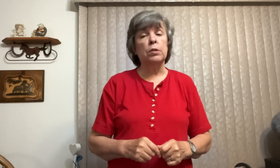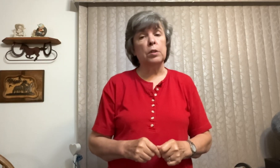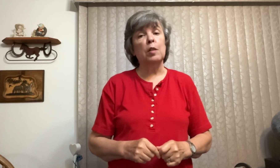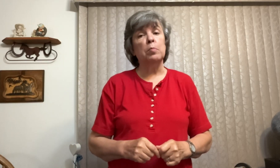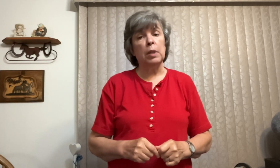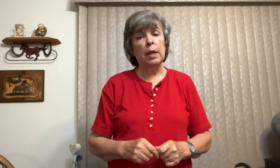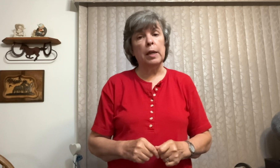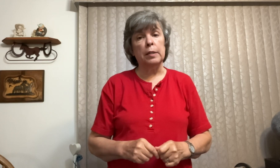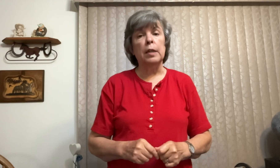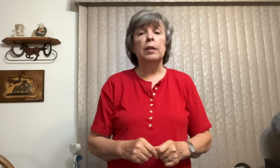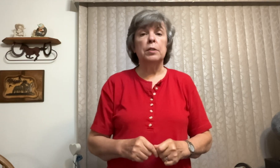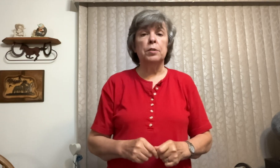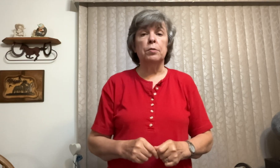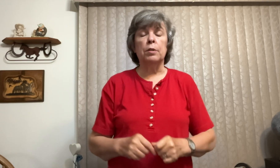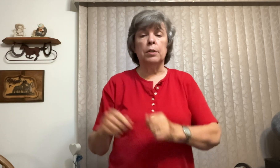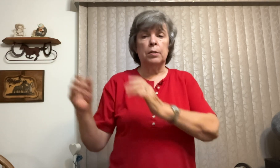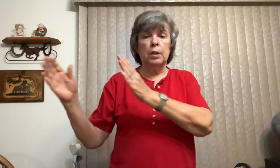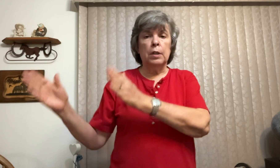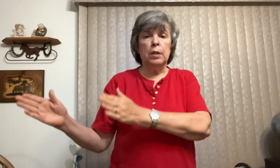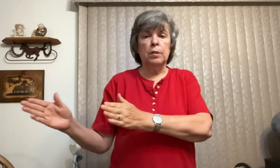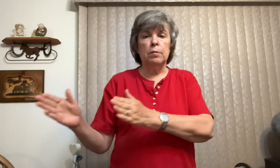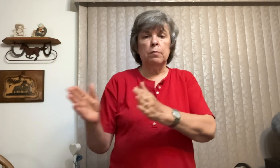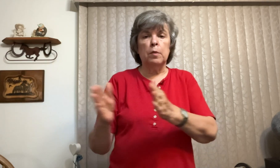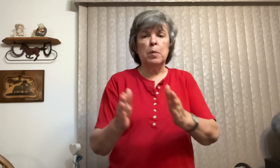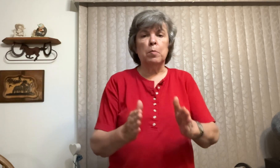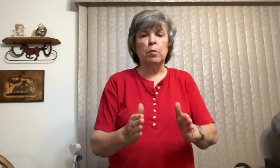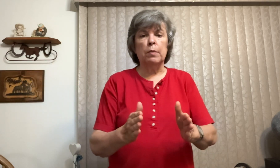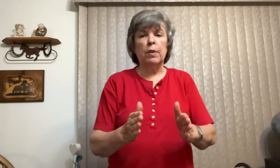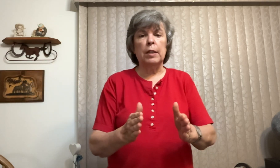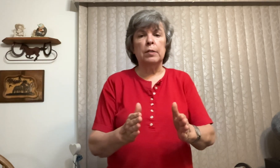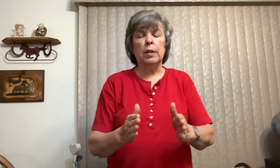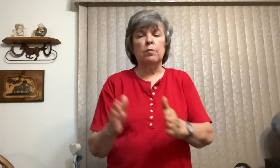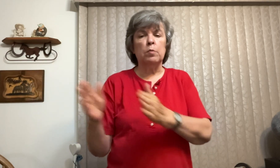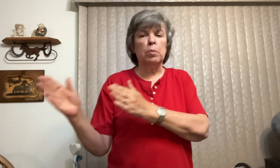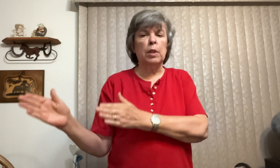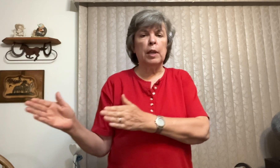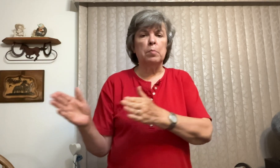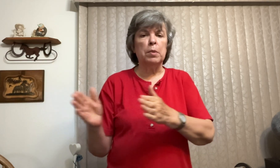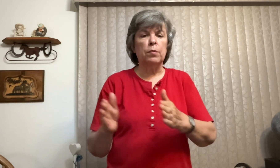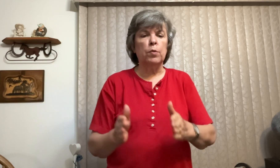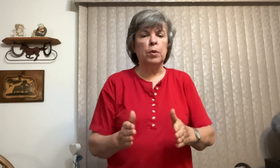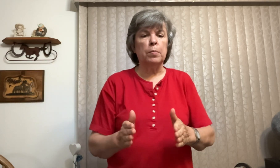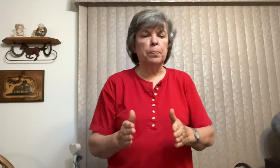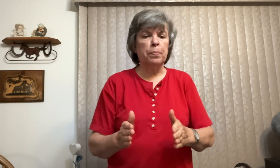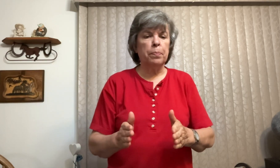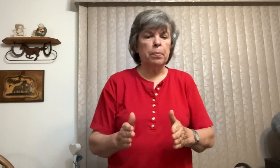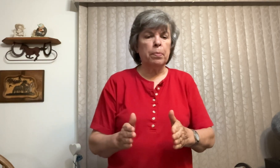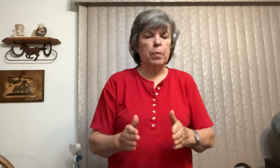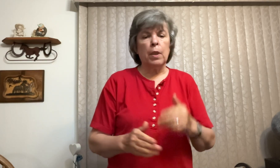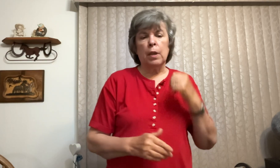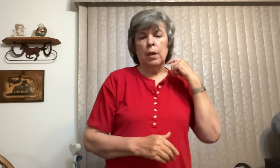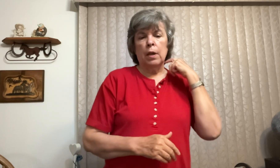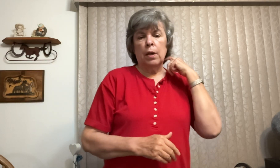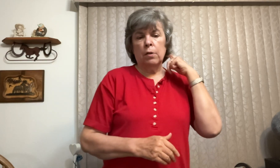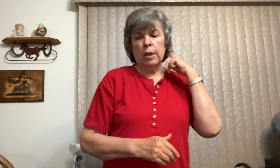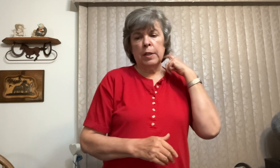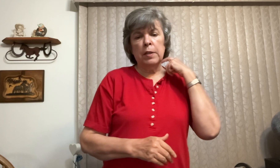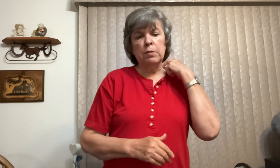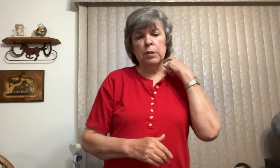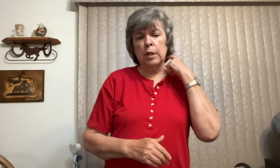God plan to do this? And remember, we've had the sign for plan before. Okay, and then there's the sign